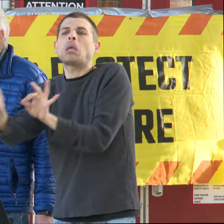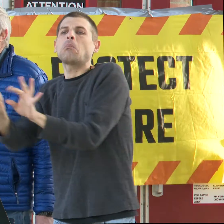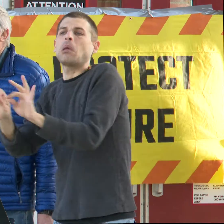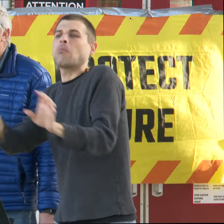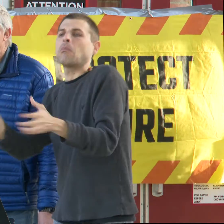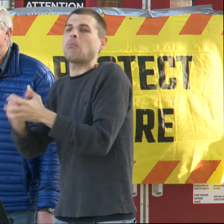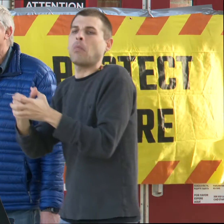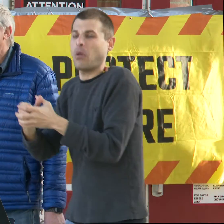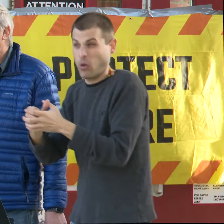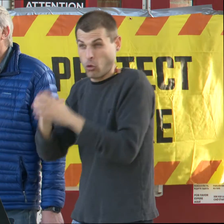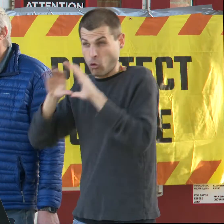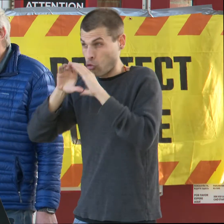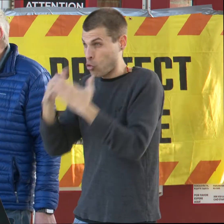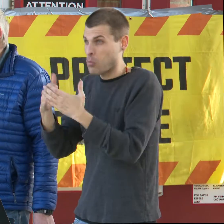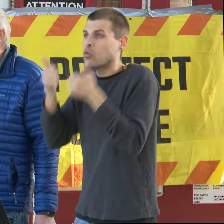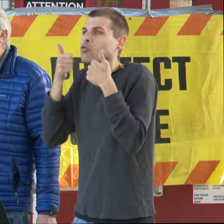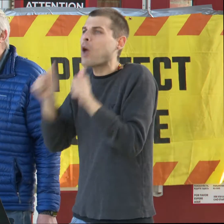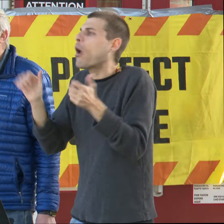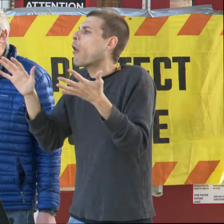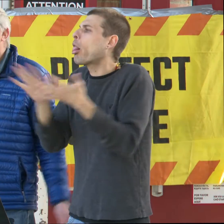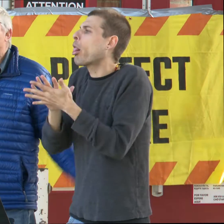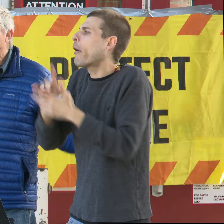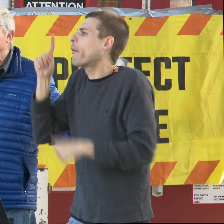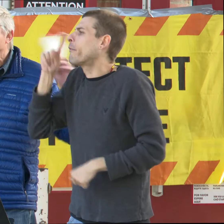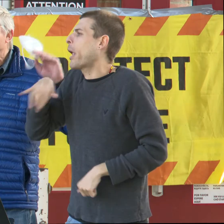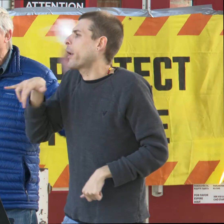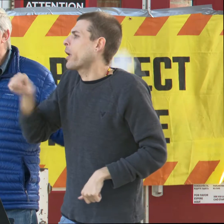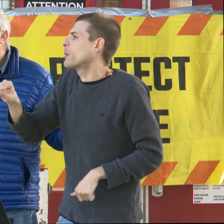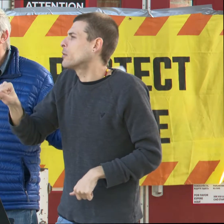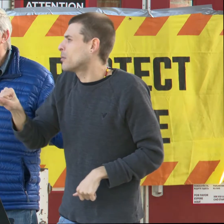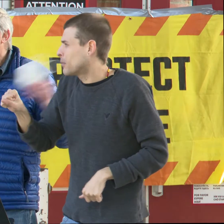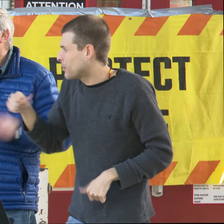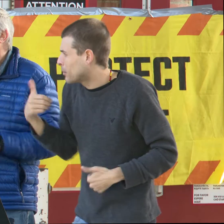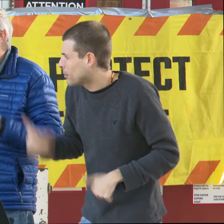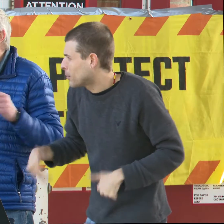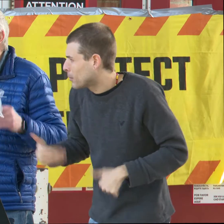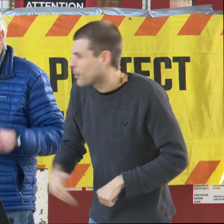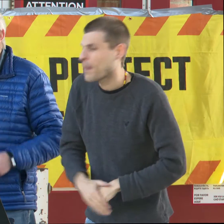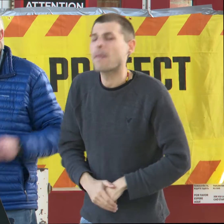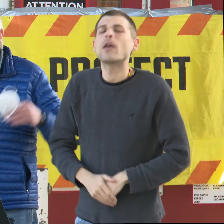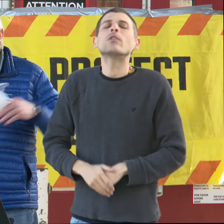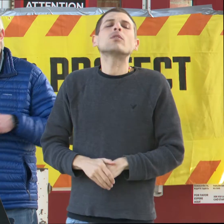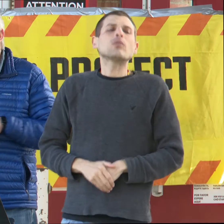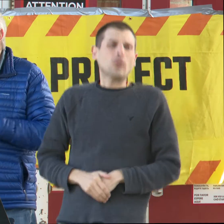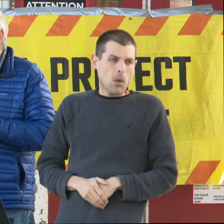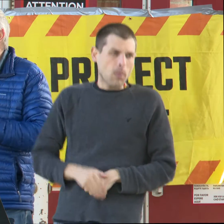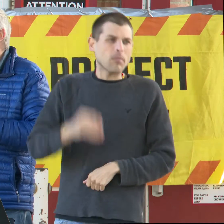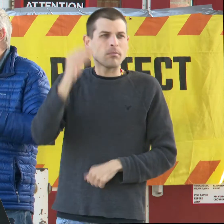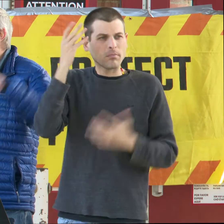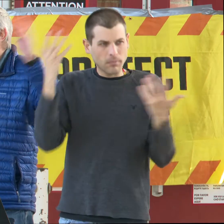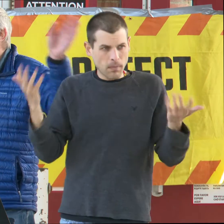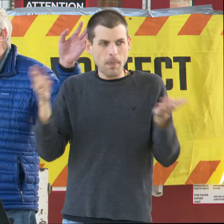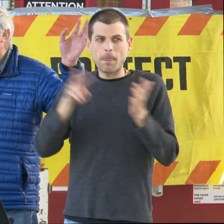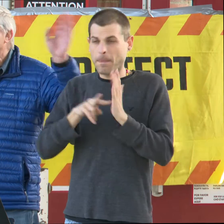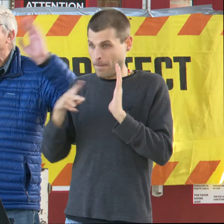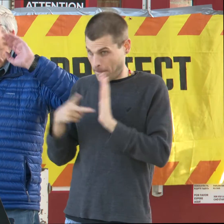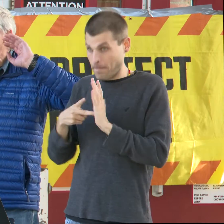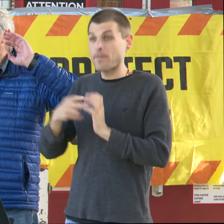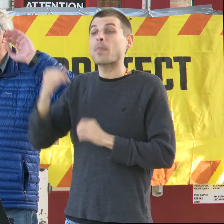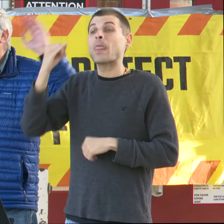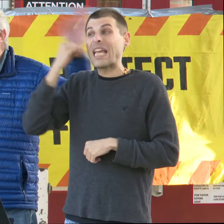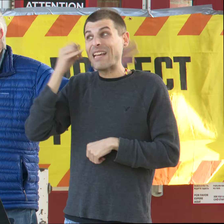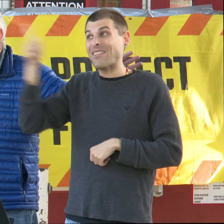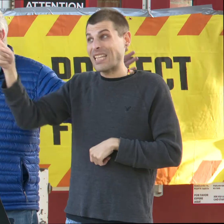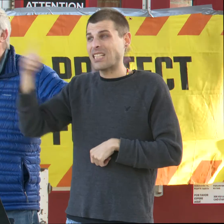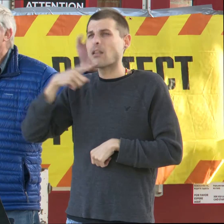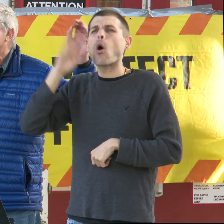yes. So the key thing in this from all, that all of you should know is when they come out and you say, oh, there's a community advisory committee that says